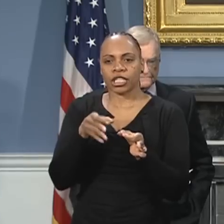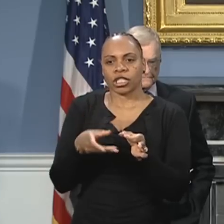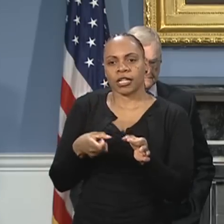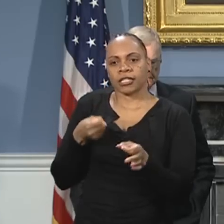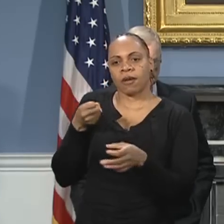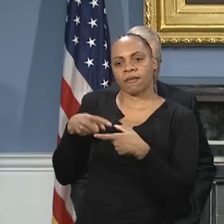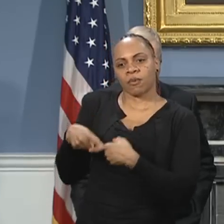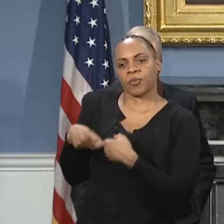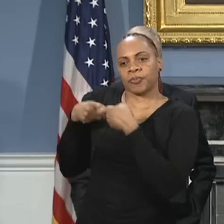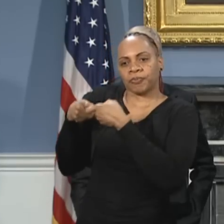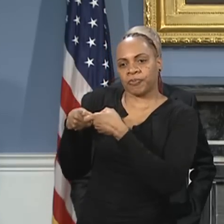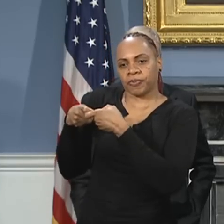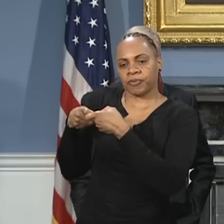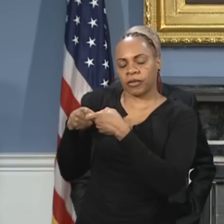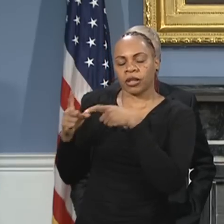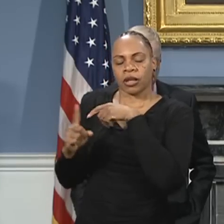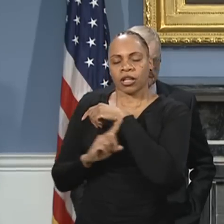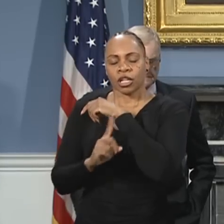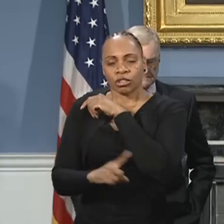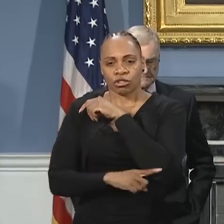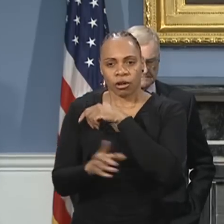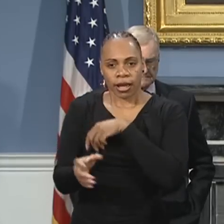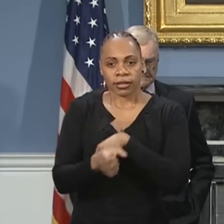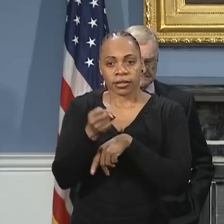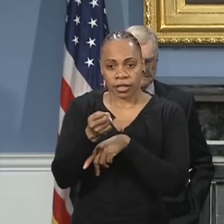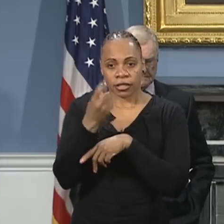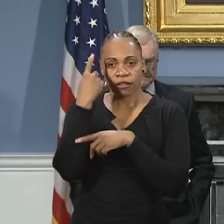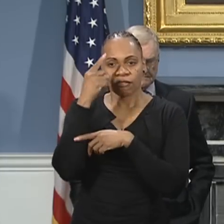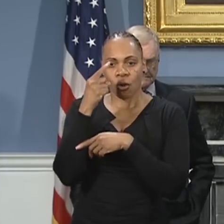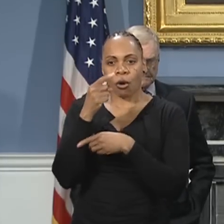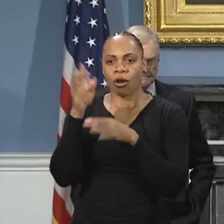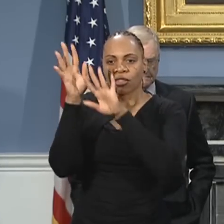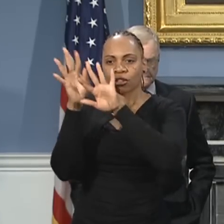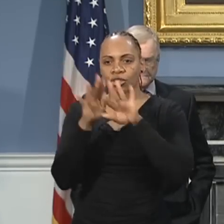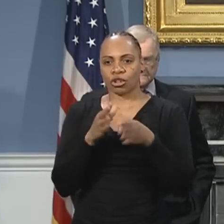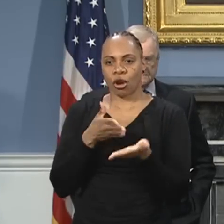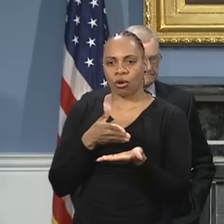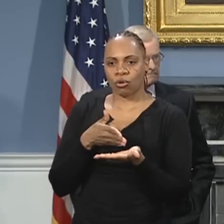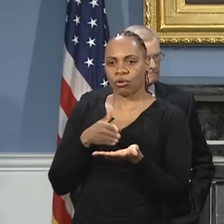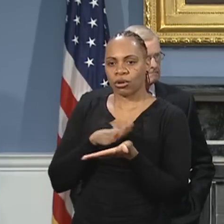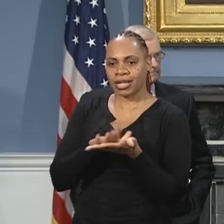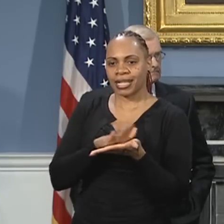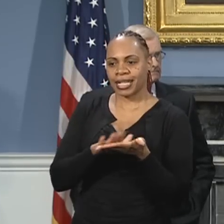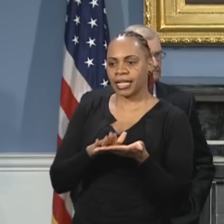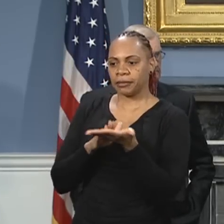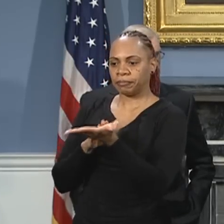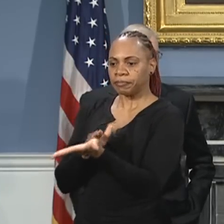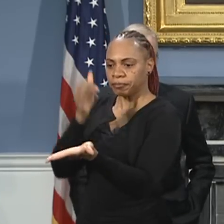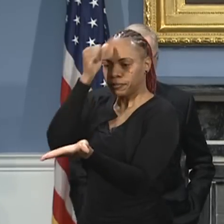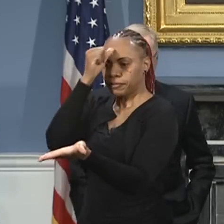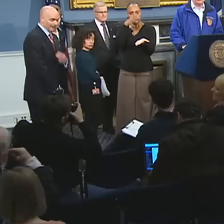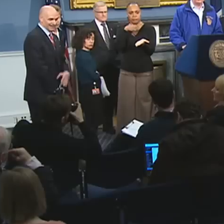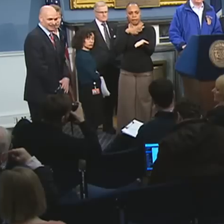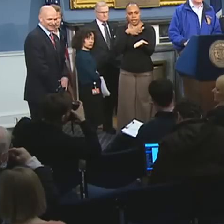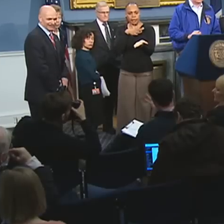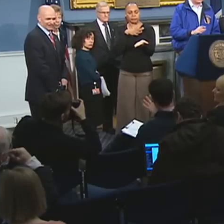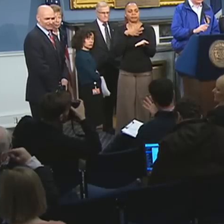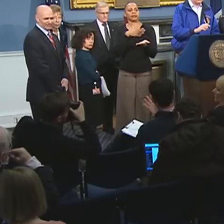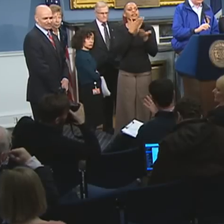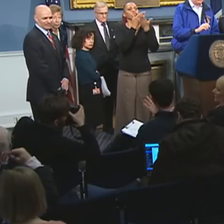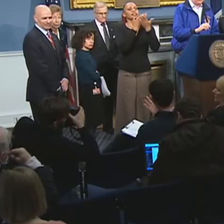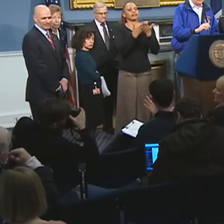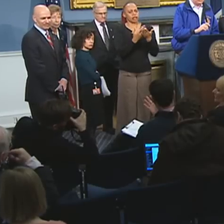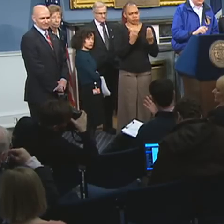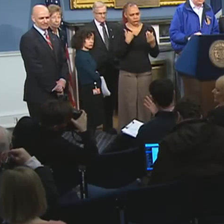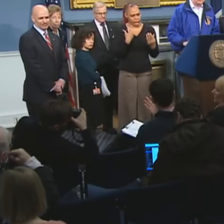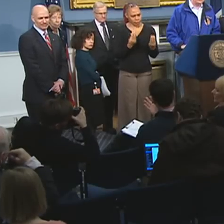could be fully operational in terms of snow removal from the beginning. So I think that was a good reform. Yes, Josh? Mayor, notwithstanding the fact that there is a lot of